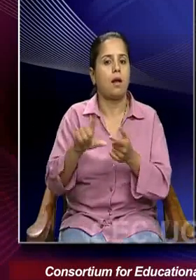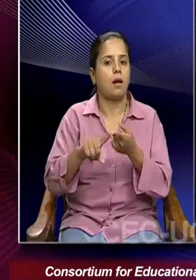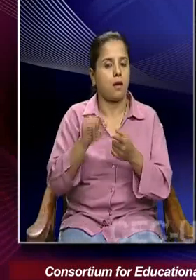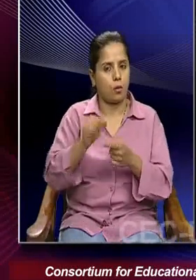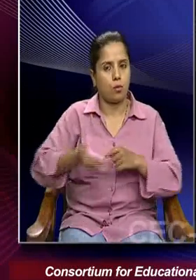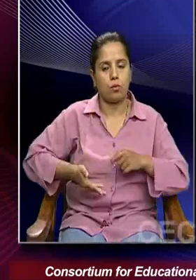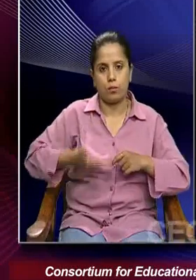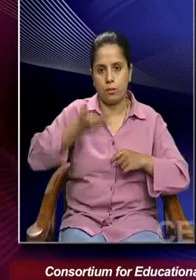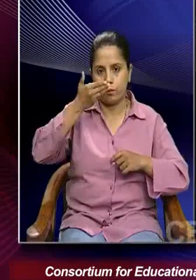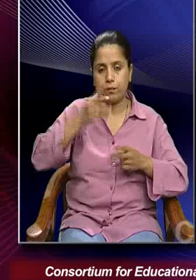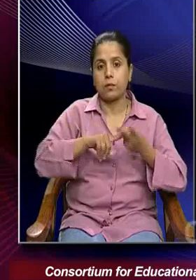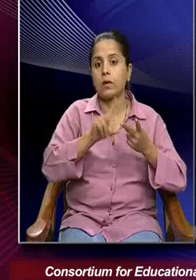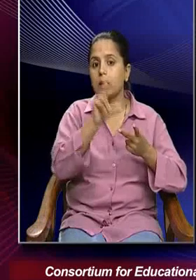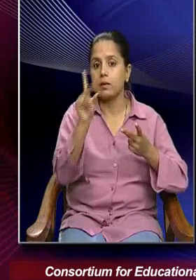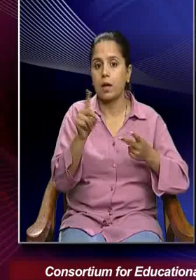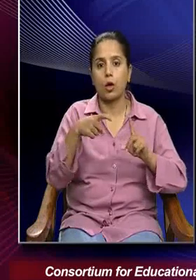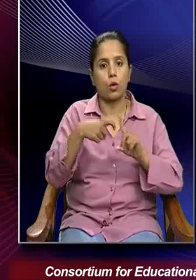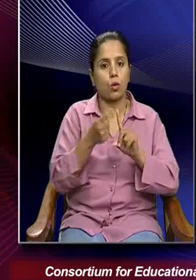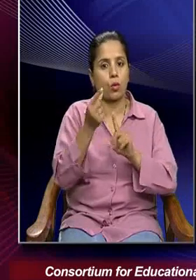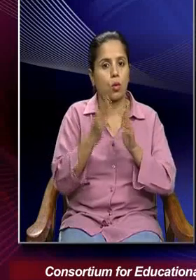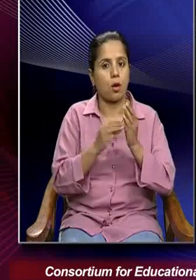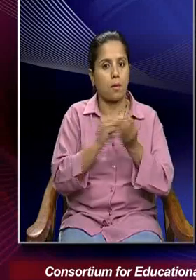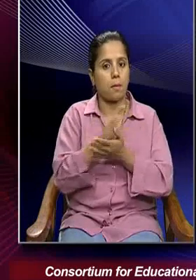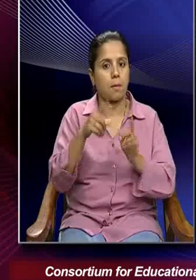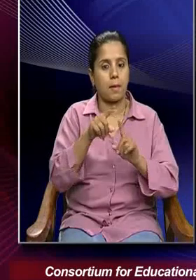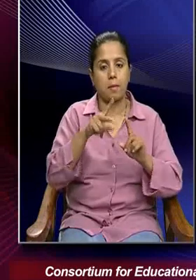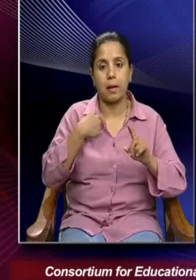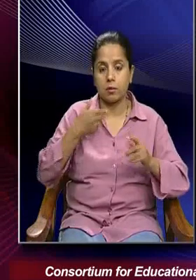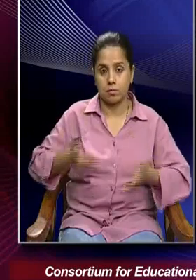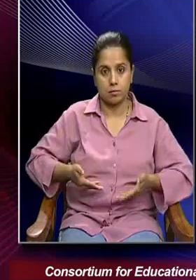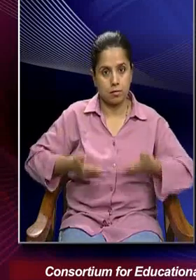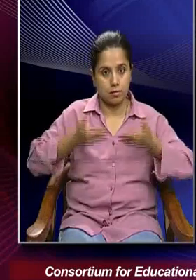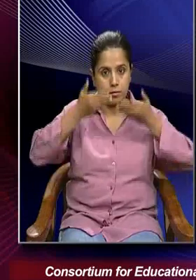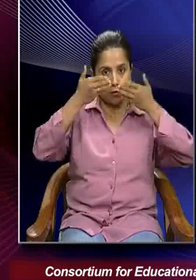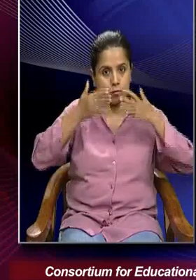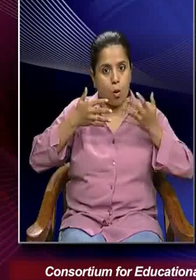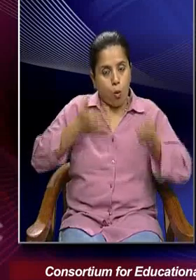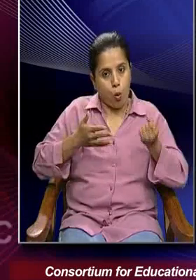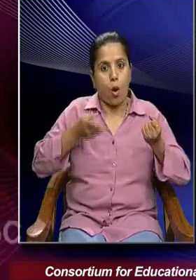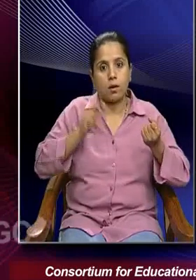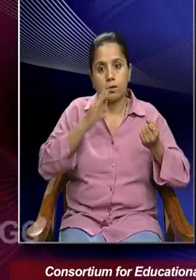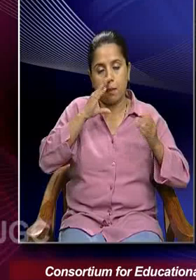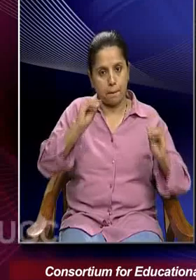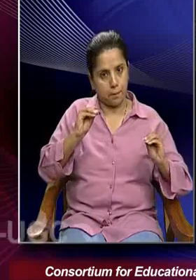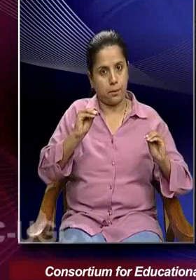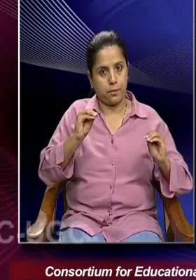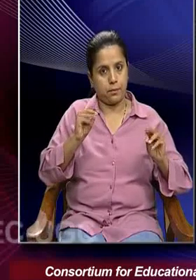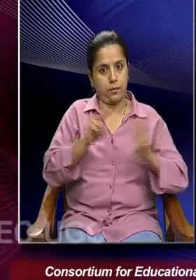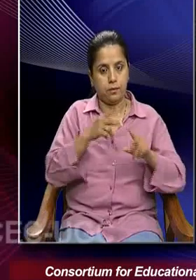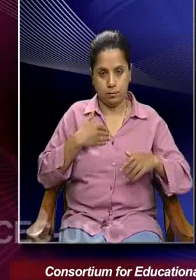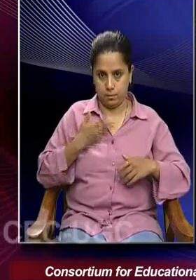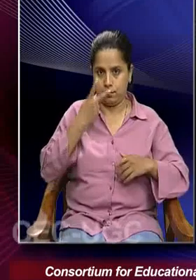The second step is Kumbhaka, and it expresses that after inhaling as